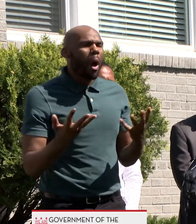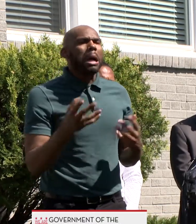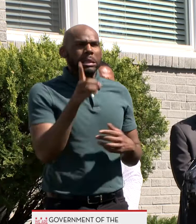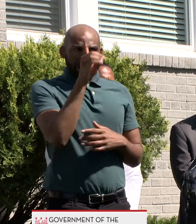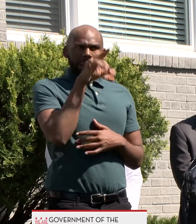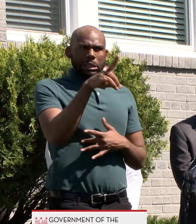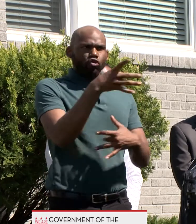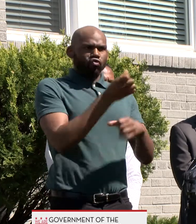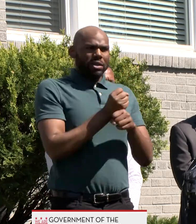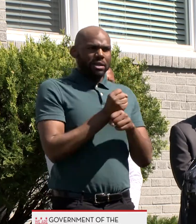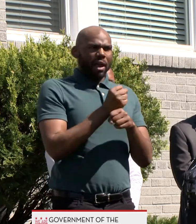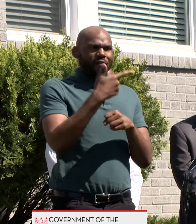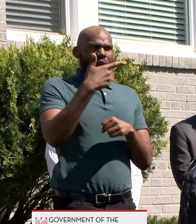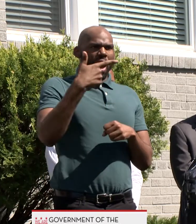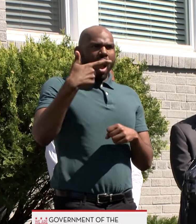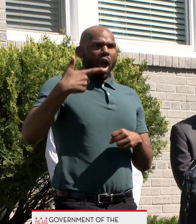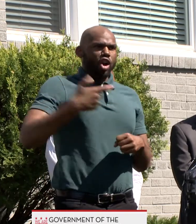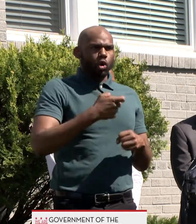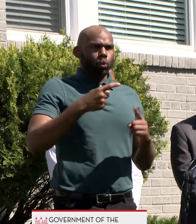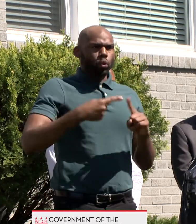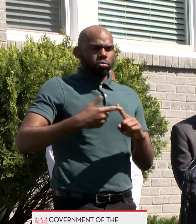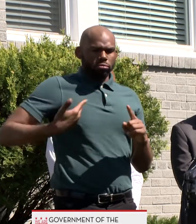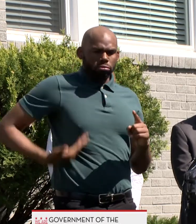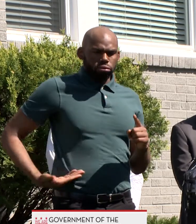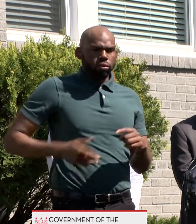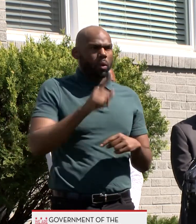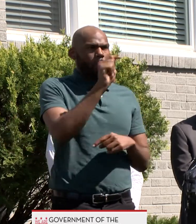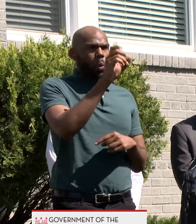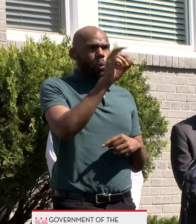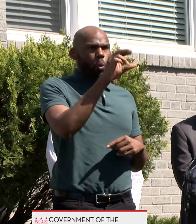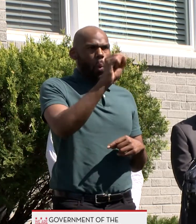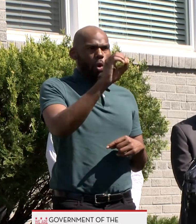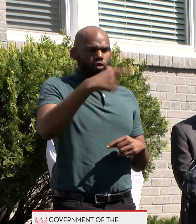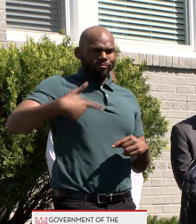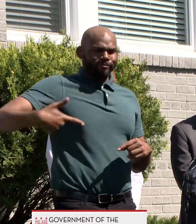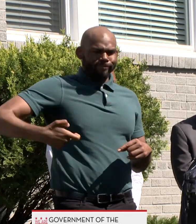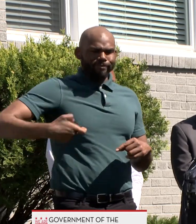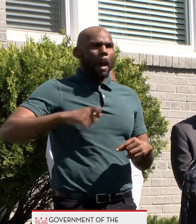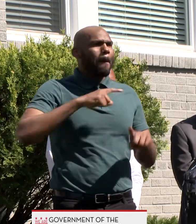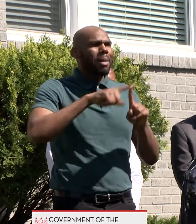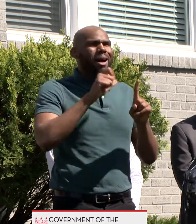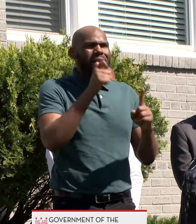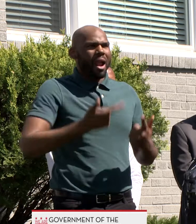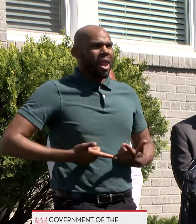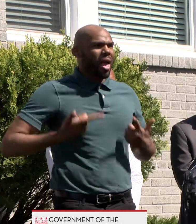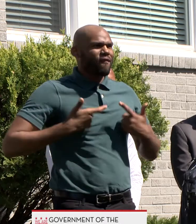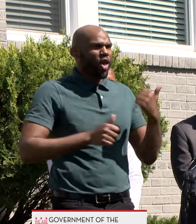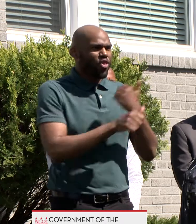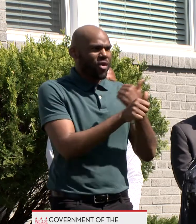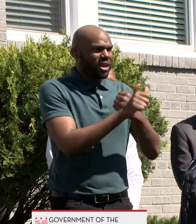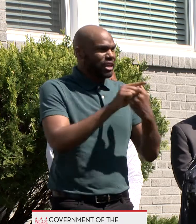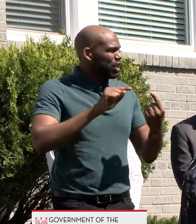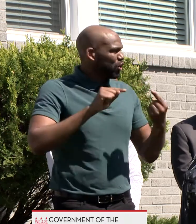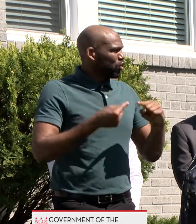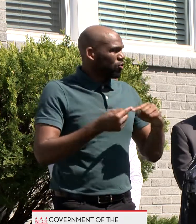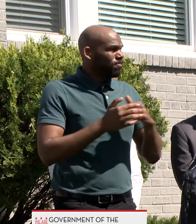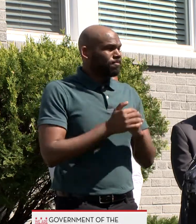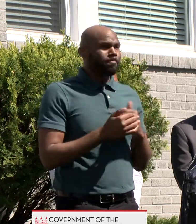sustain a gunshot wound to the torso, is non-life-threatening injuries. Any lookout